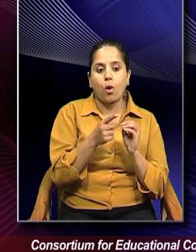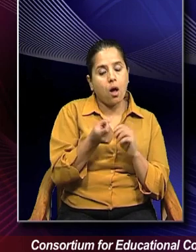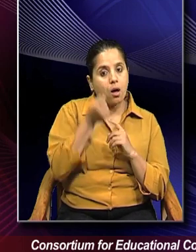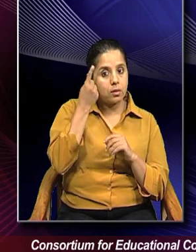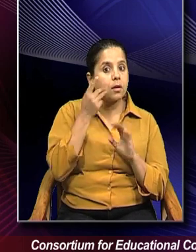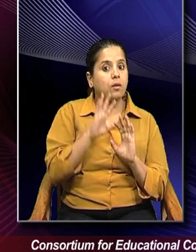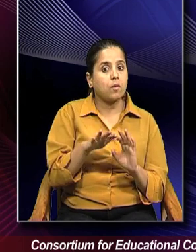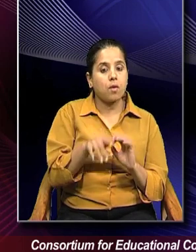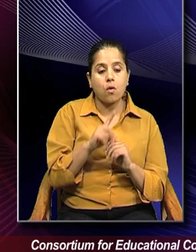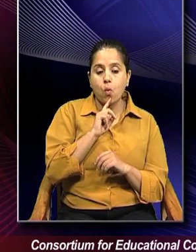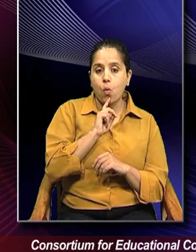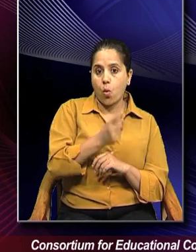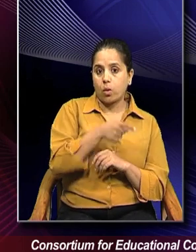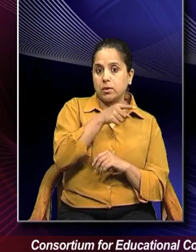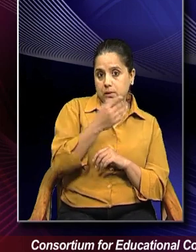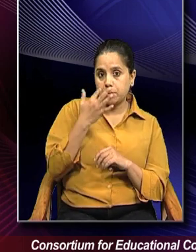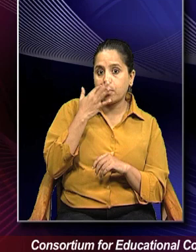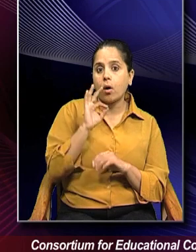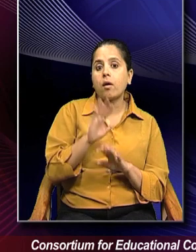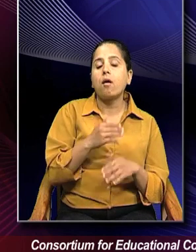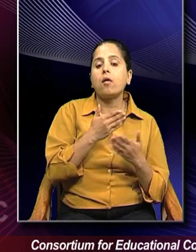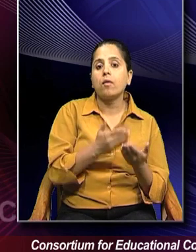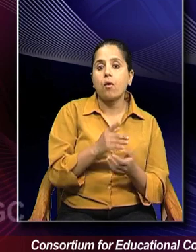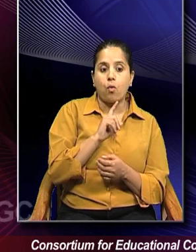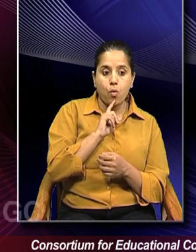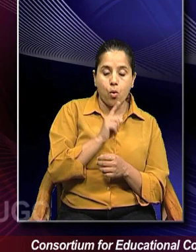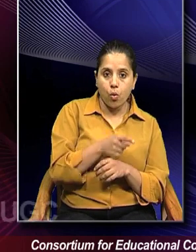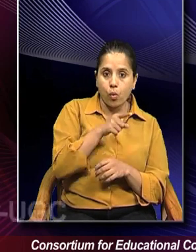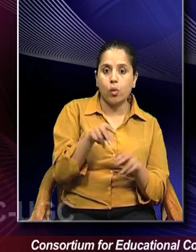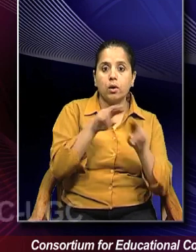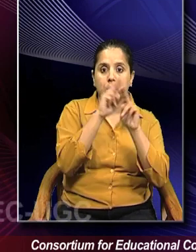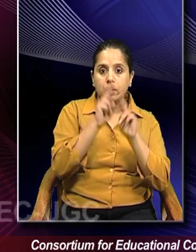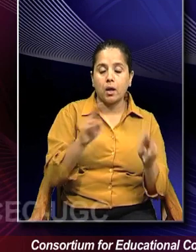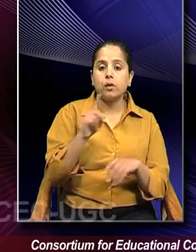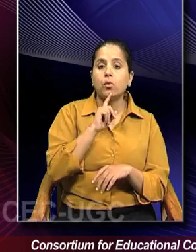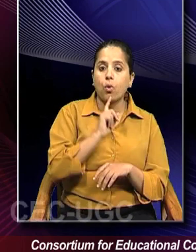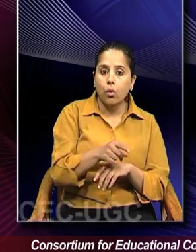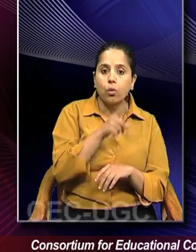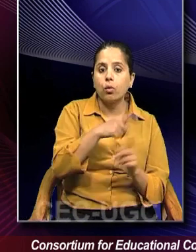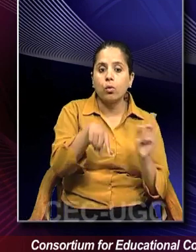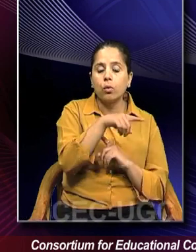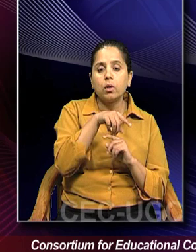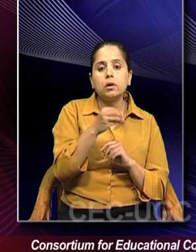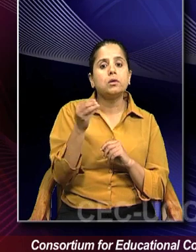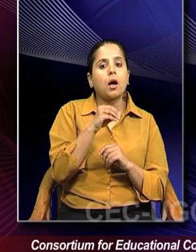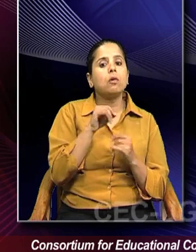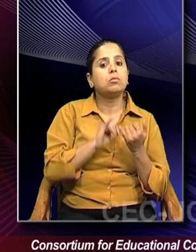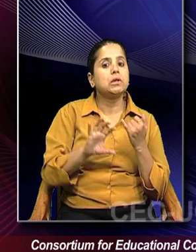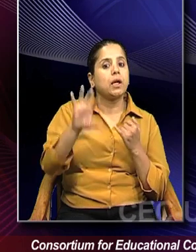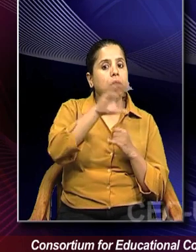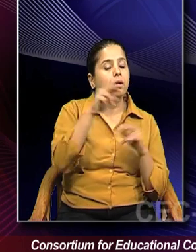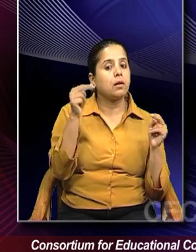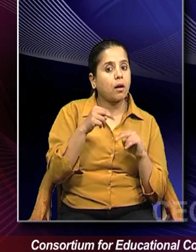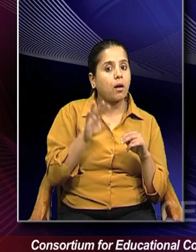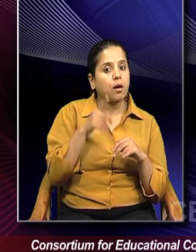understands that order is important. Order, international order, which states are required